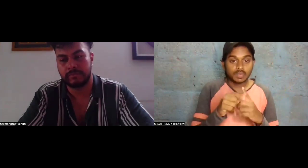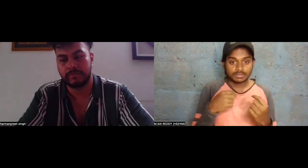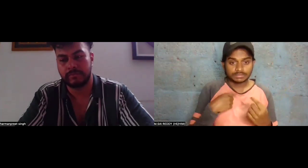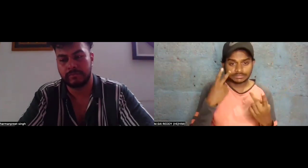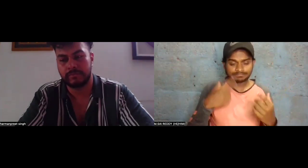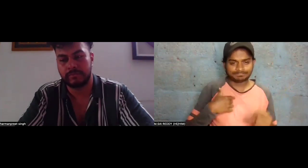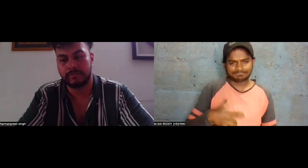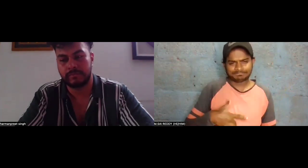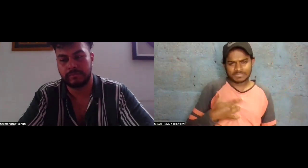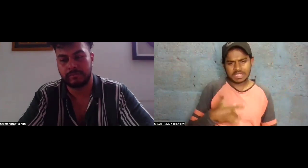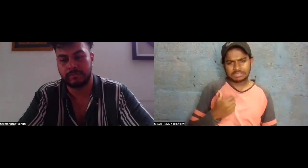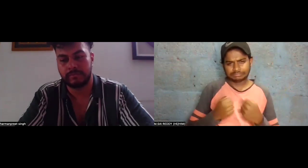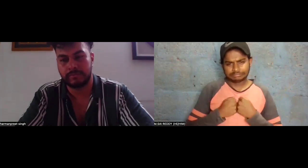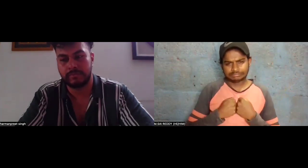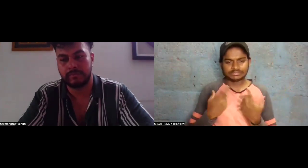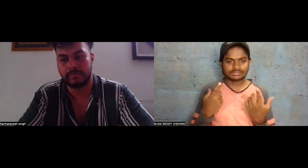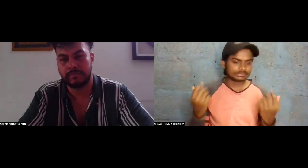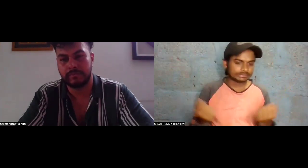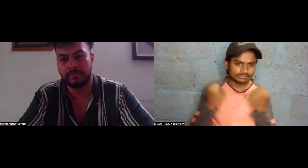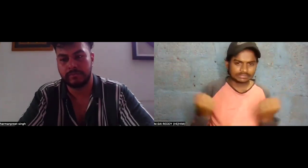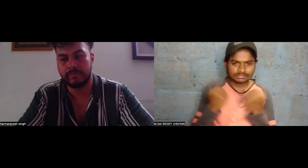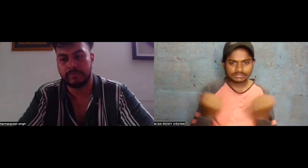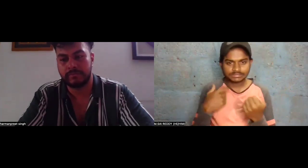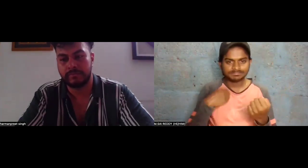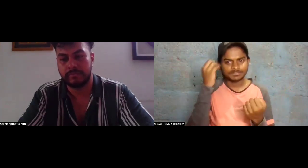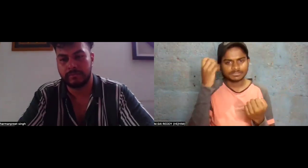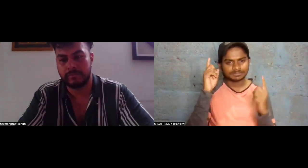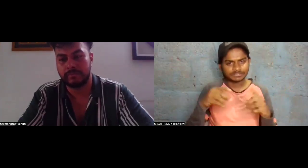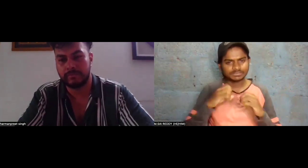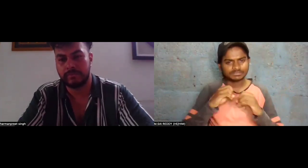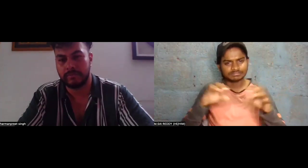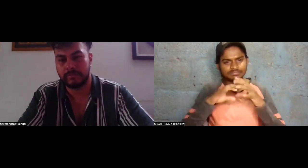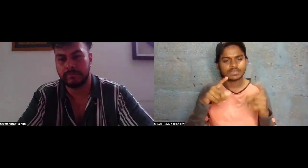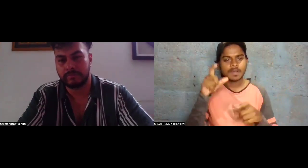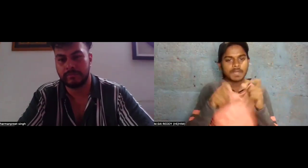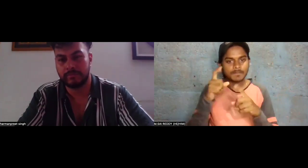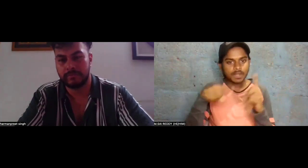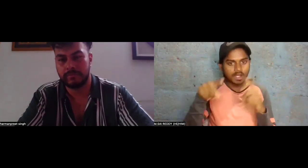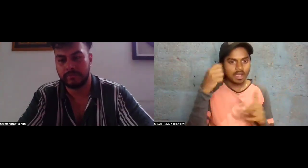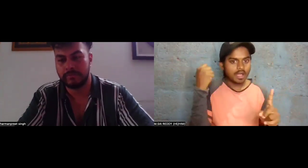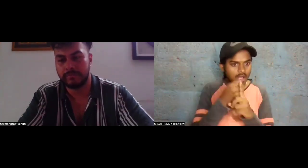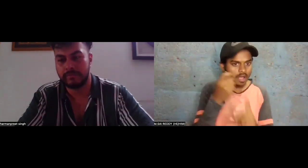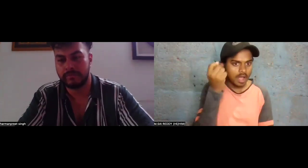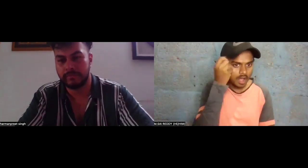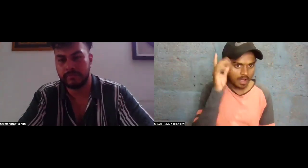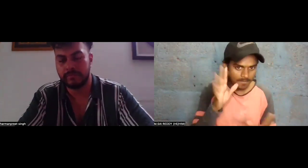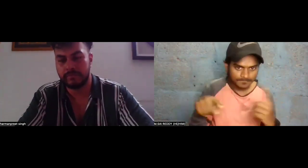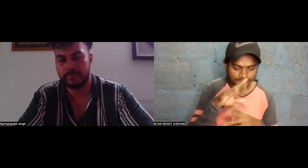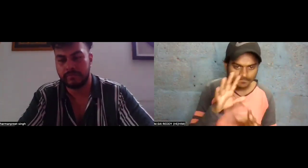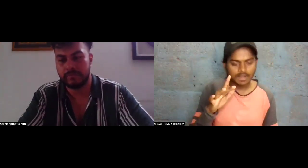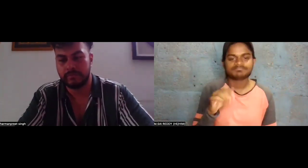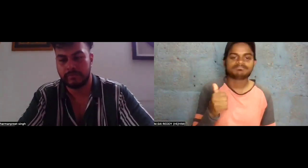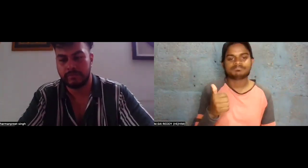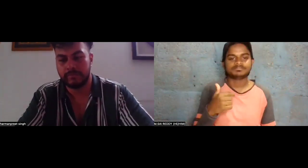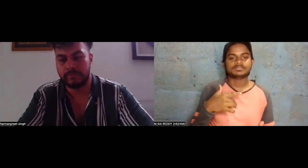the same impact for the deaf community too. But in my opinion, I've been trying my best. I think this information should